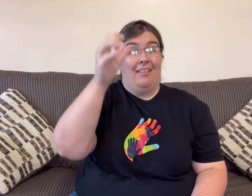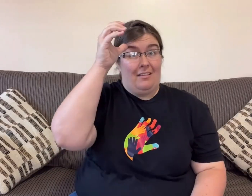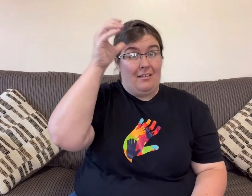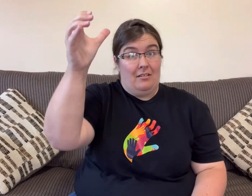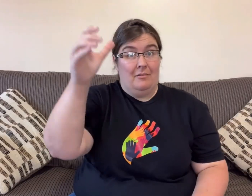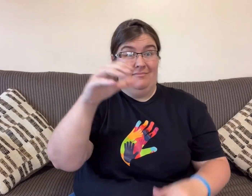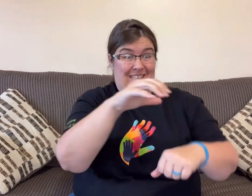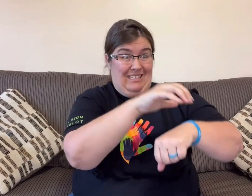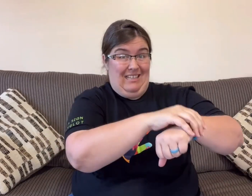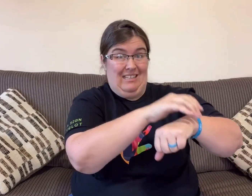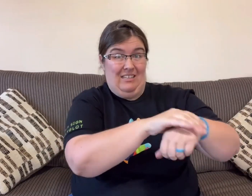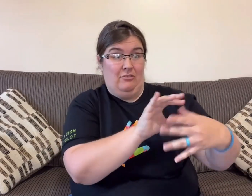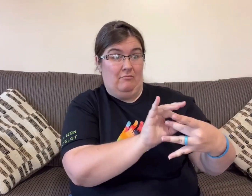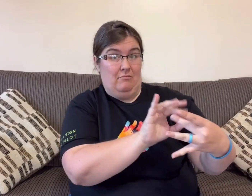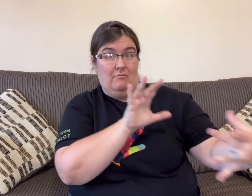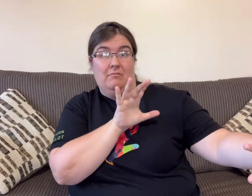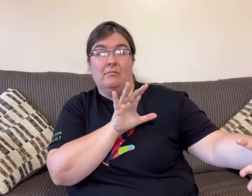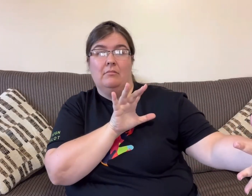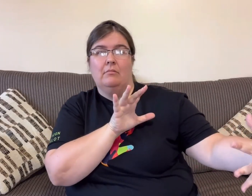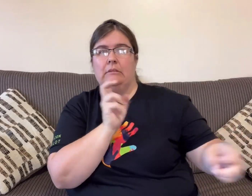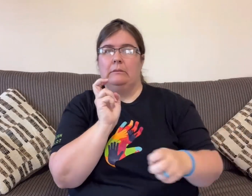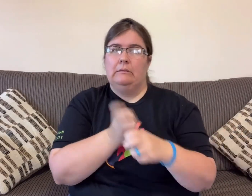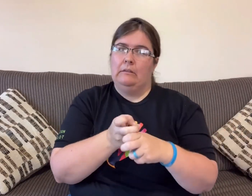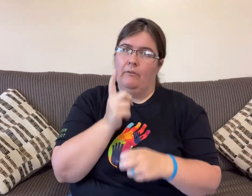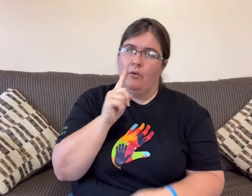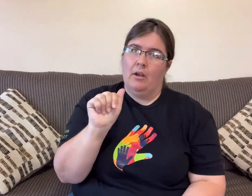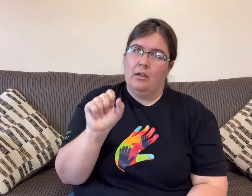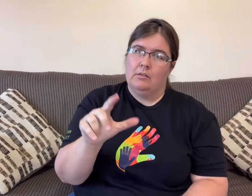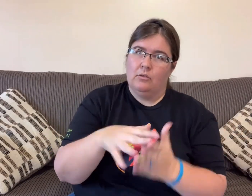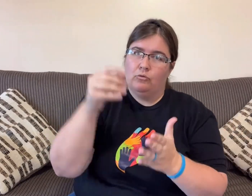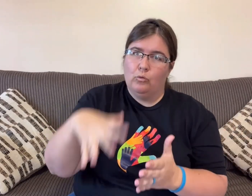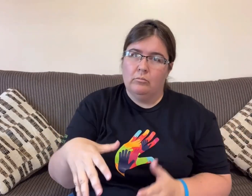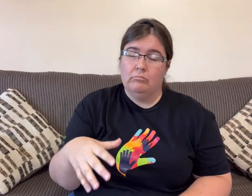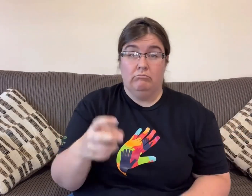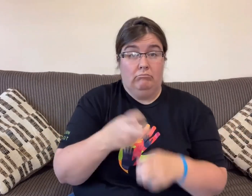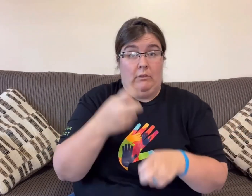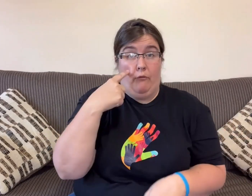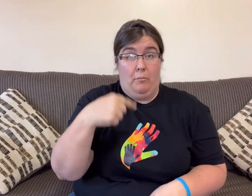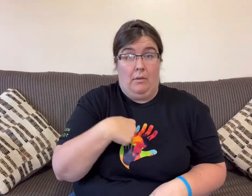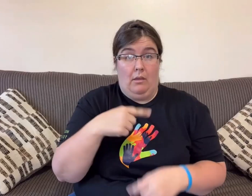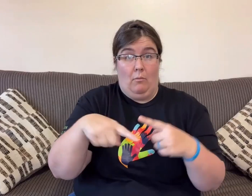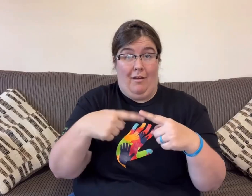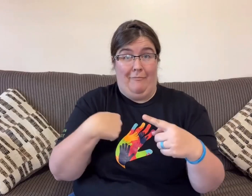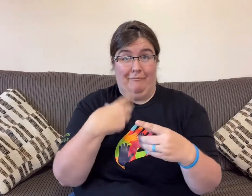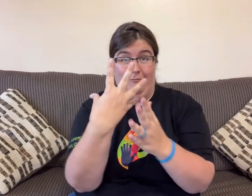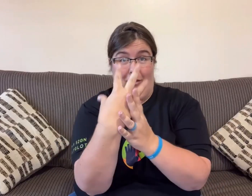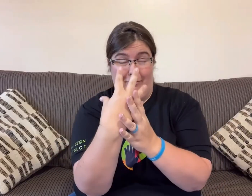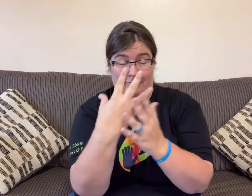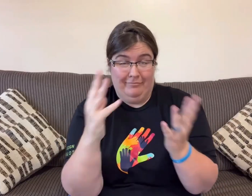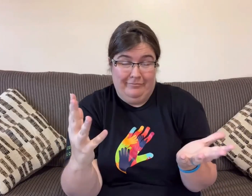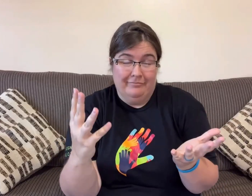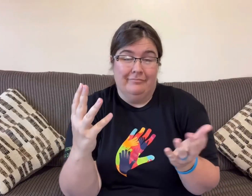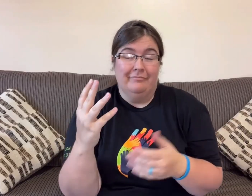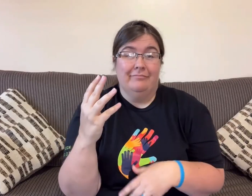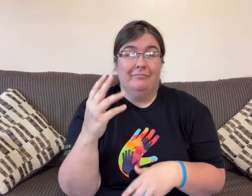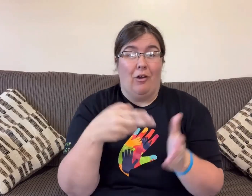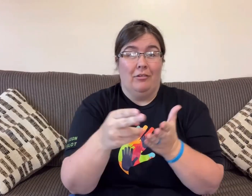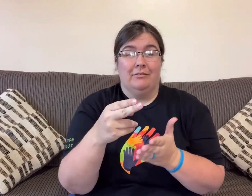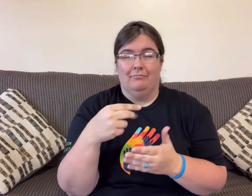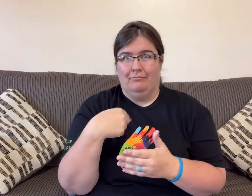that concept, to let go of English word order, is really tough for ASL students. And it's tough for me when I'm filming because I know that those of